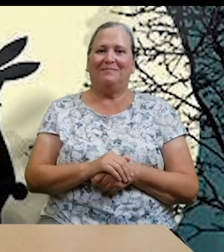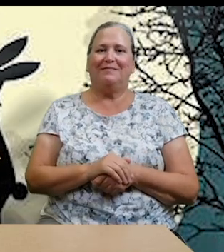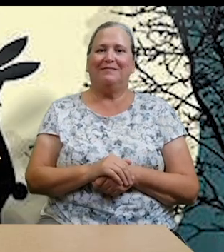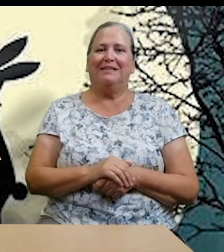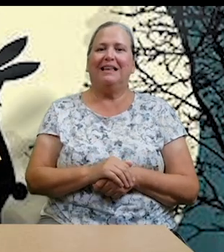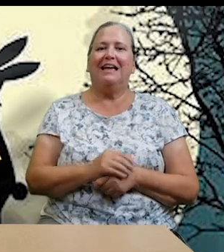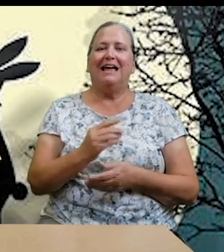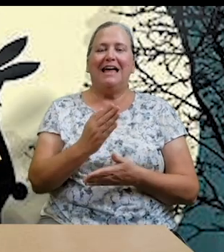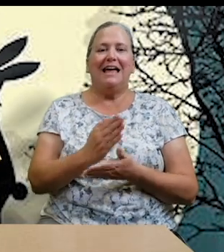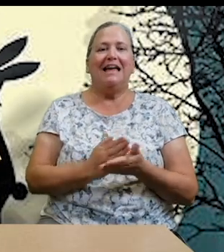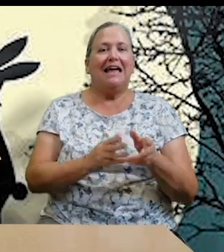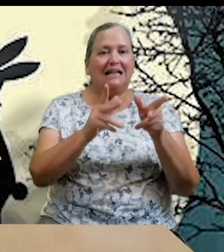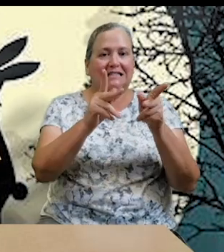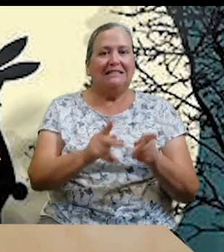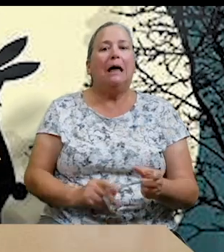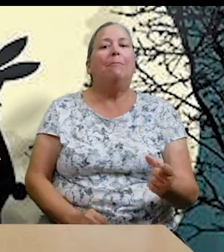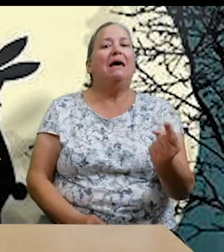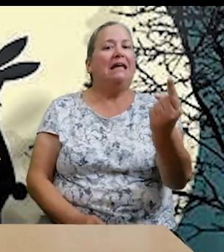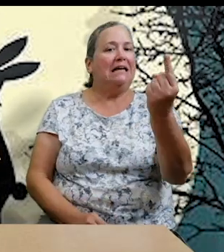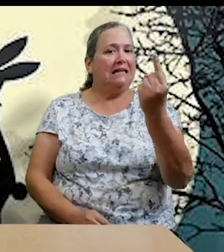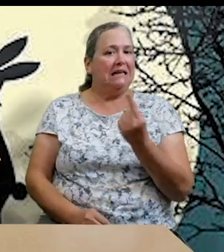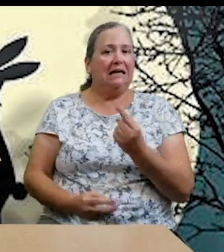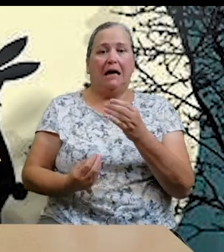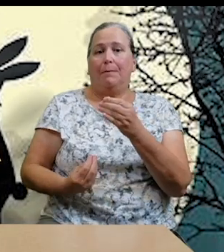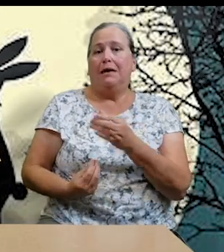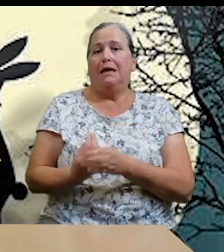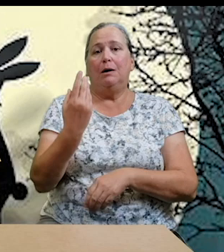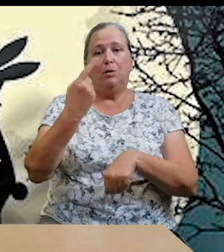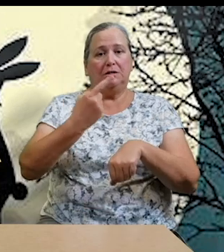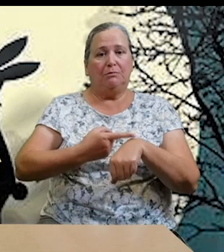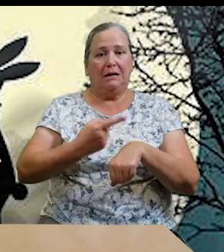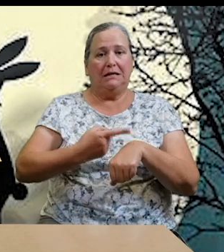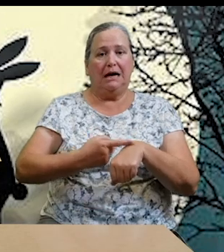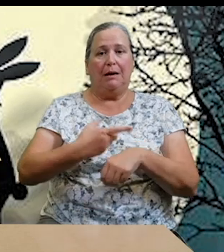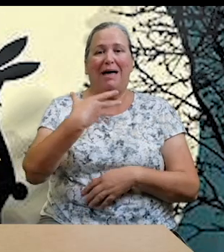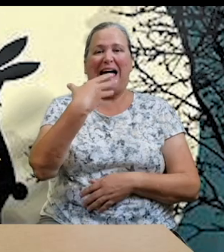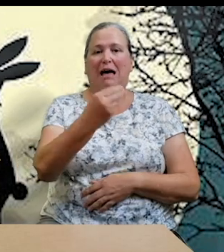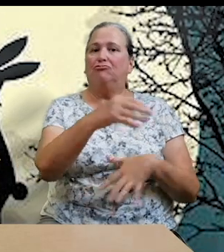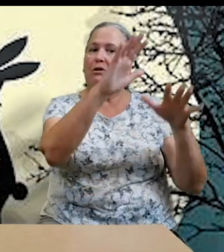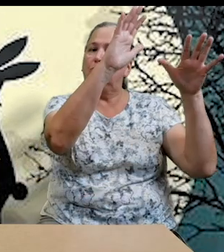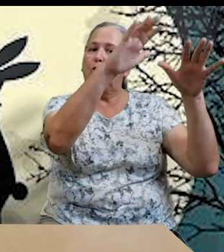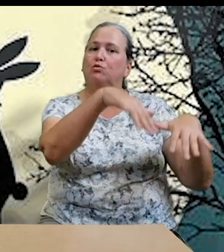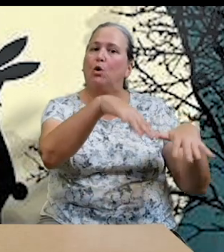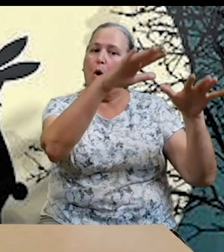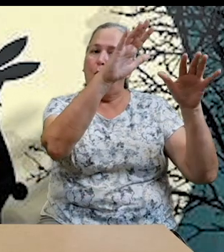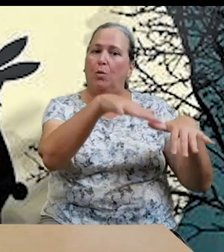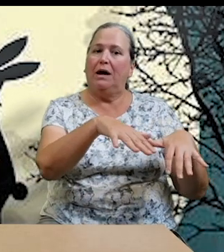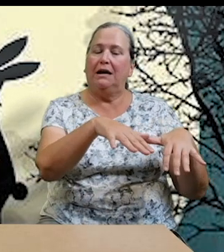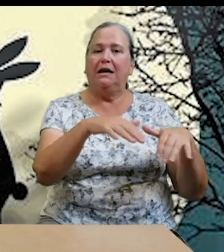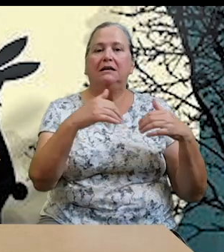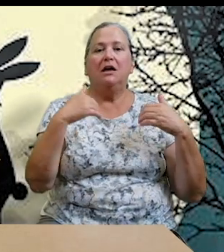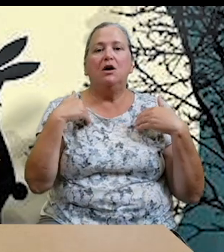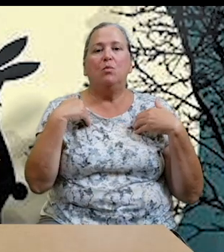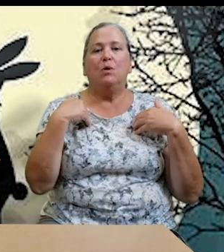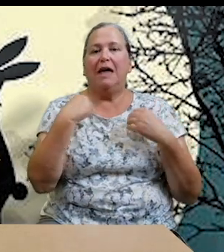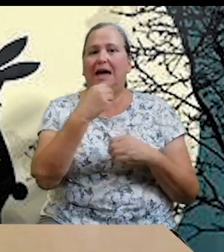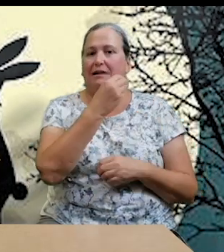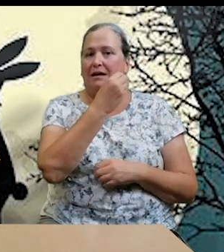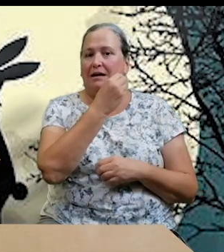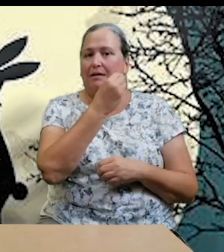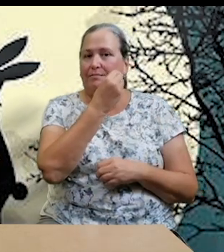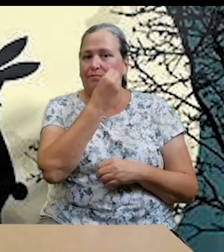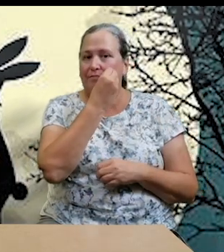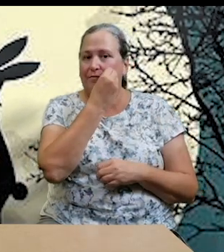Someone did come. It was springtime. It was raining. There were dogwood blossoms on the floor of